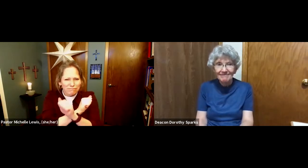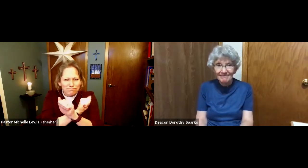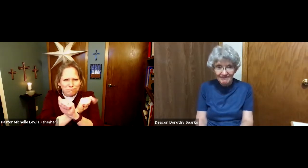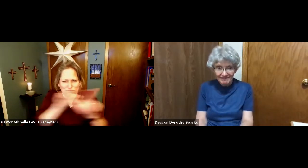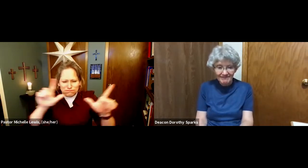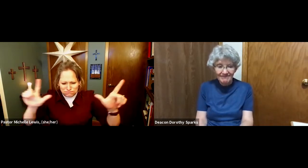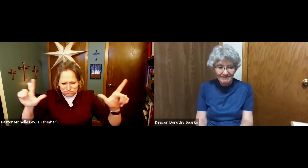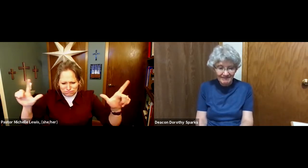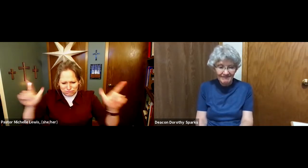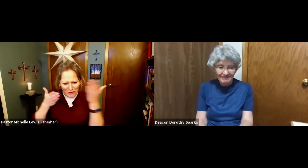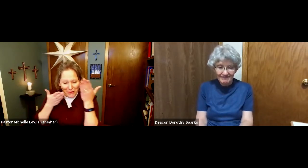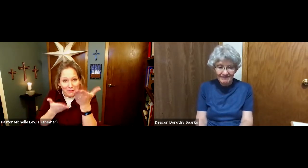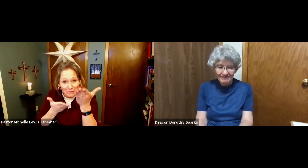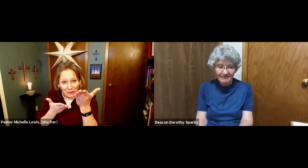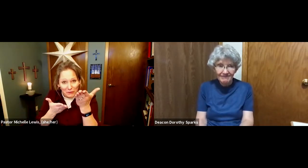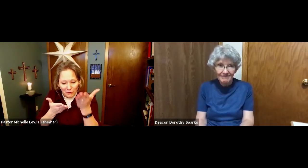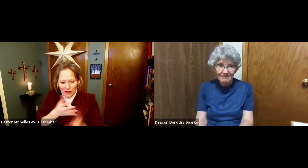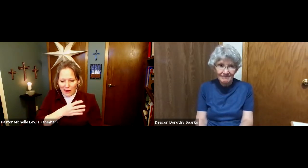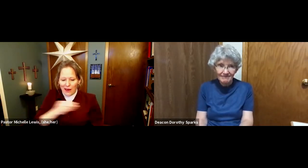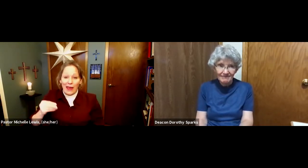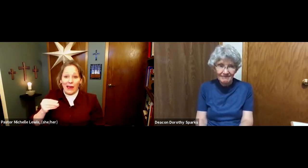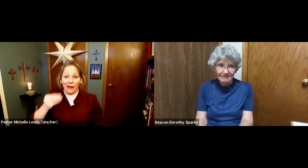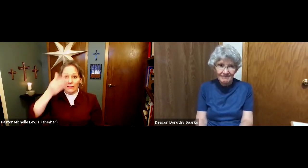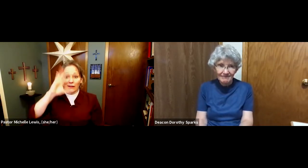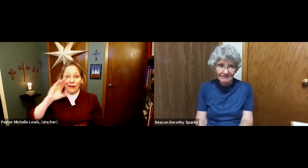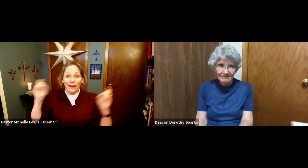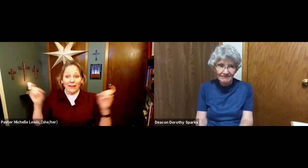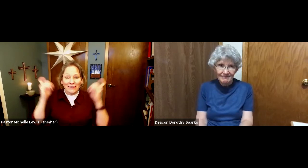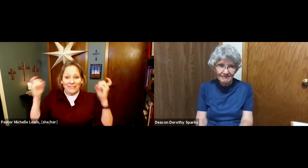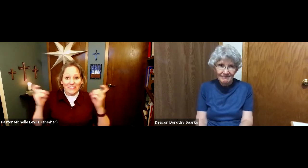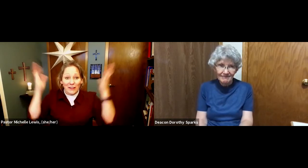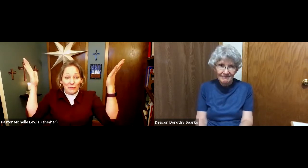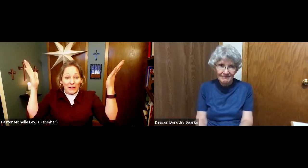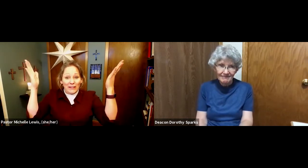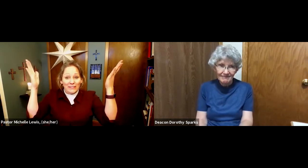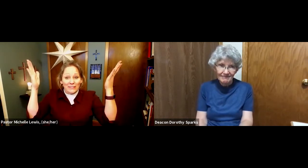That message of God loves you to each and every one of us.